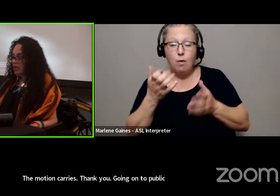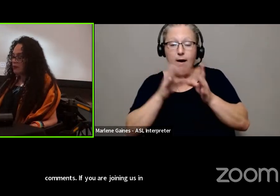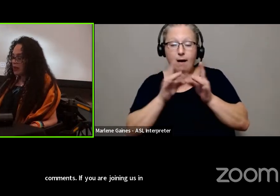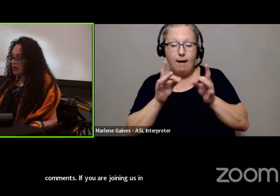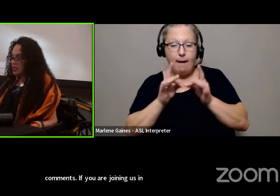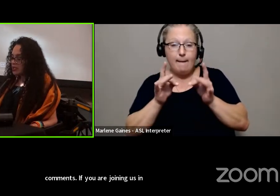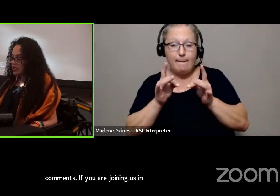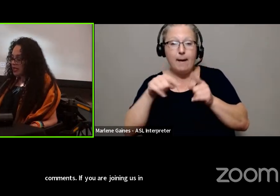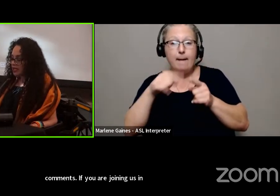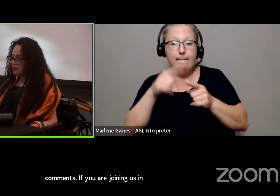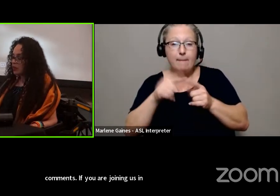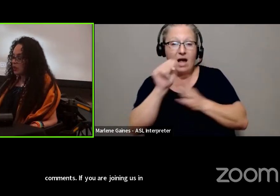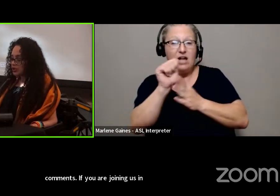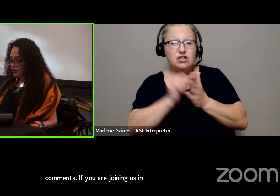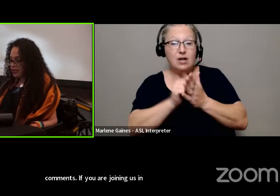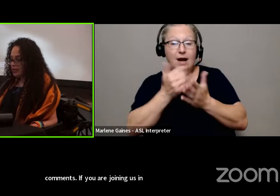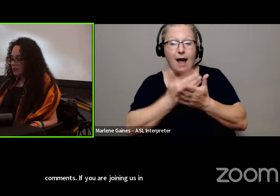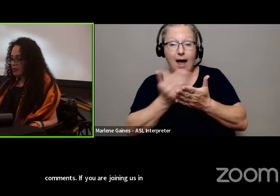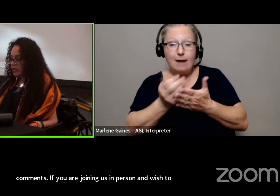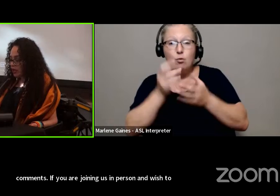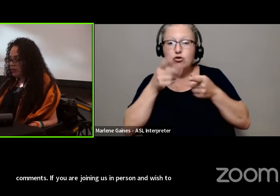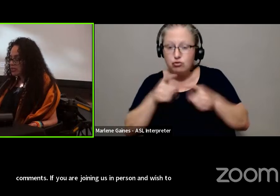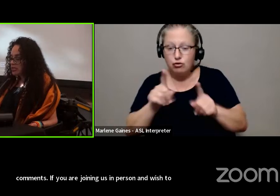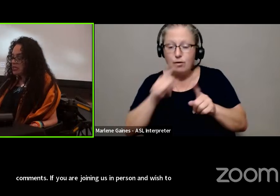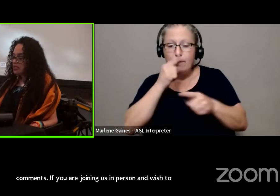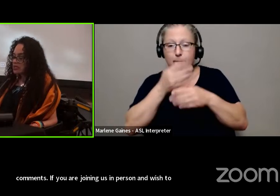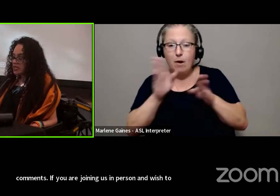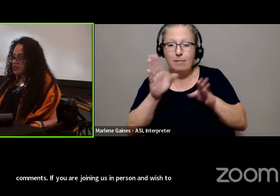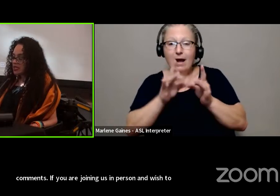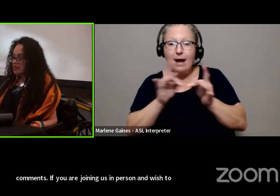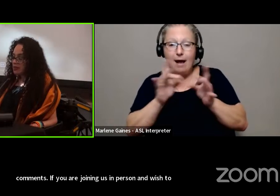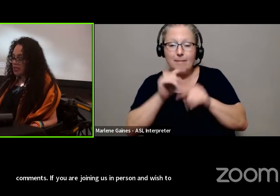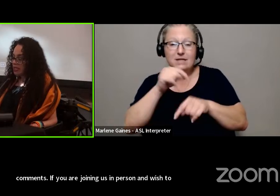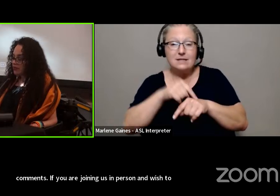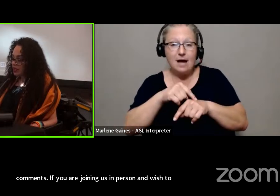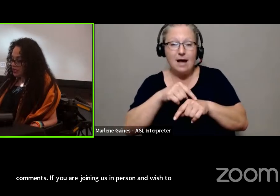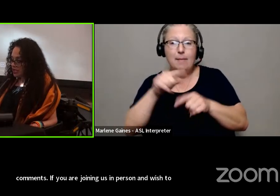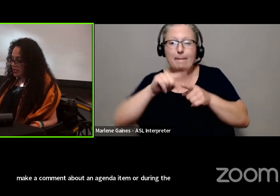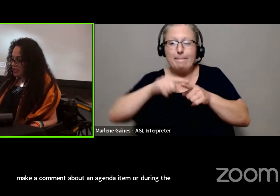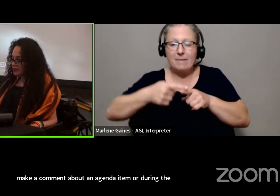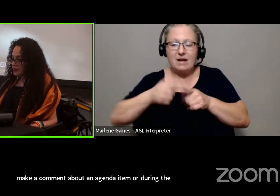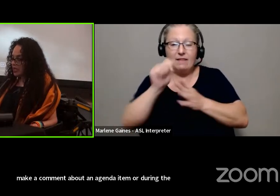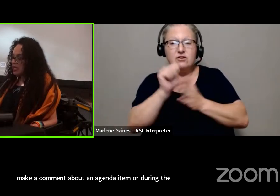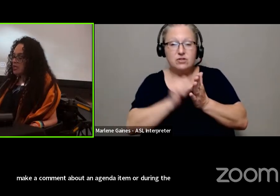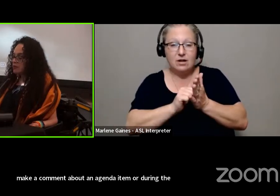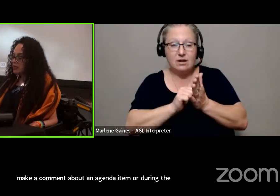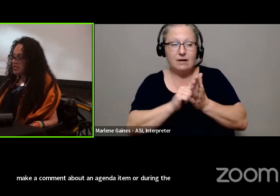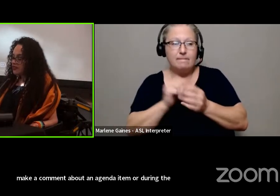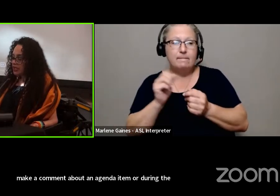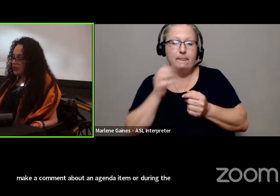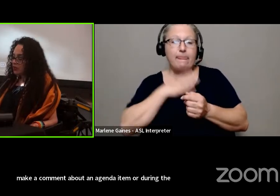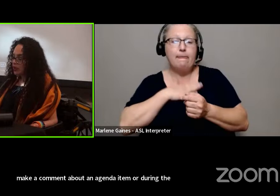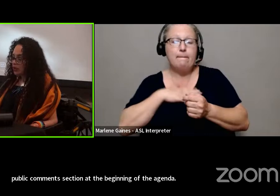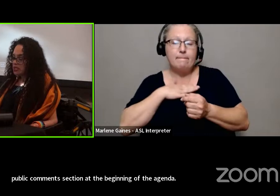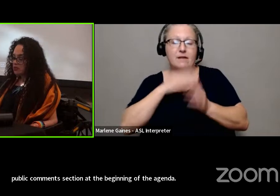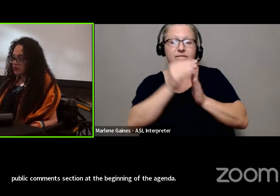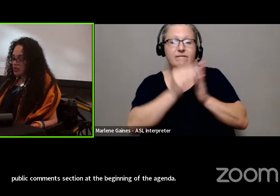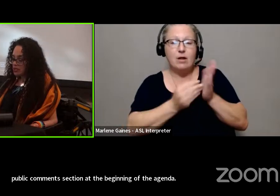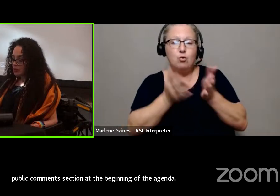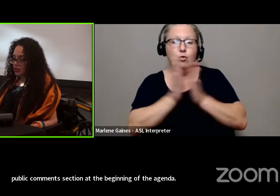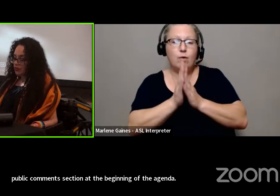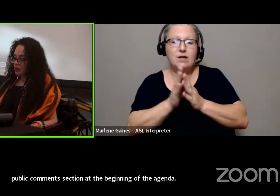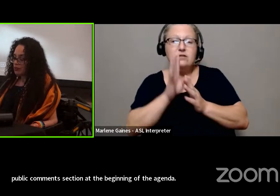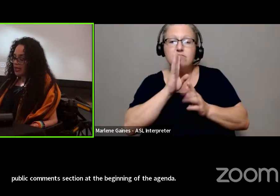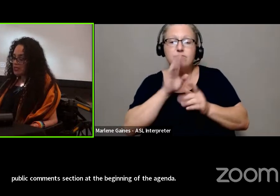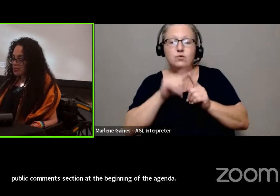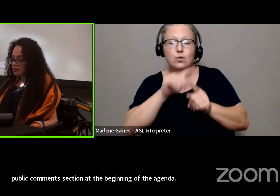comment about an agenda item or during the public comments section at the beginning of the agenda, please fill out a request to address